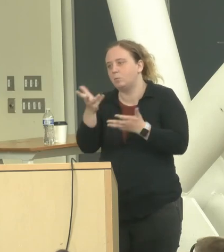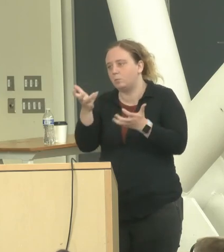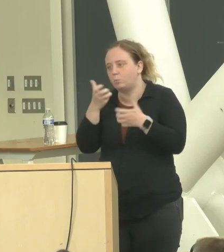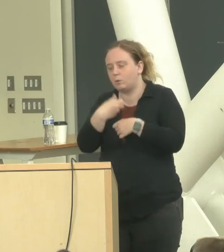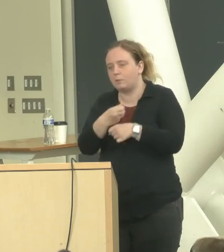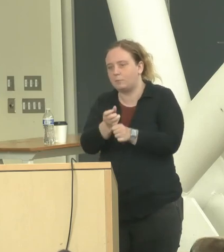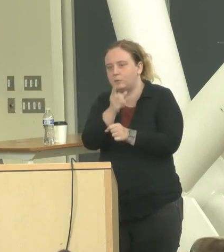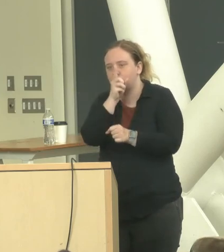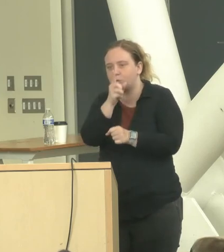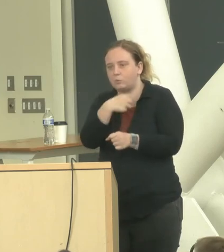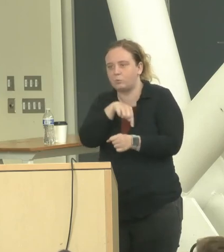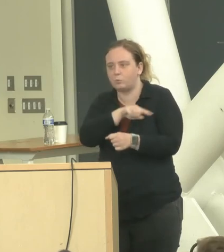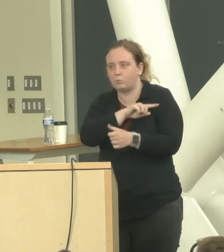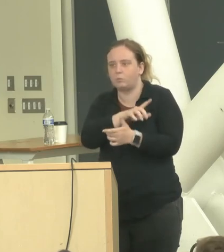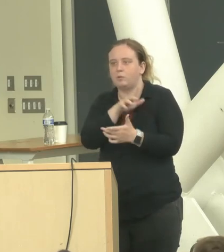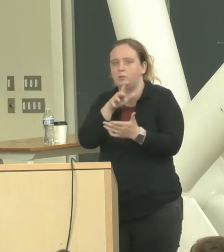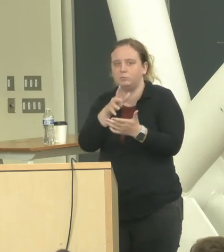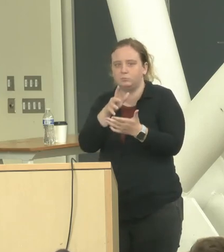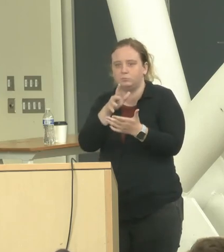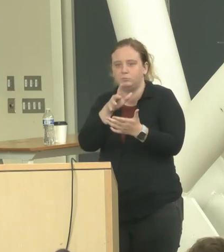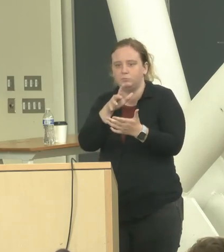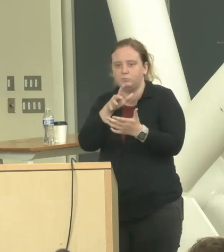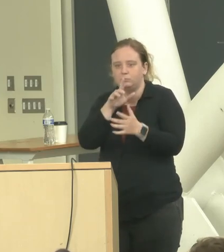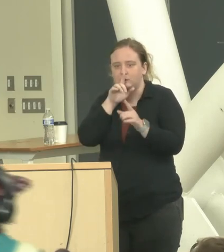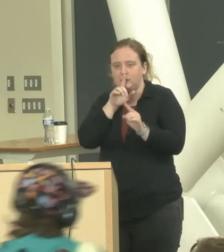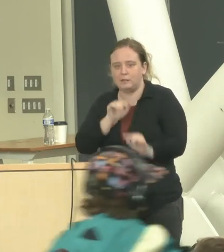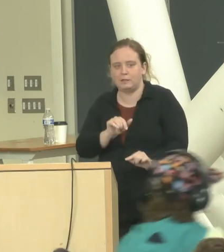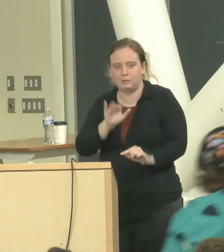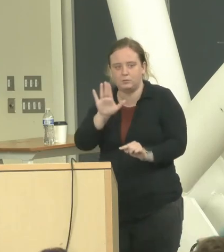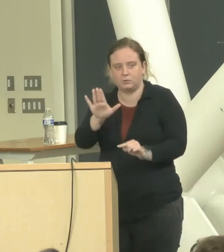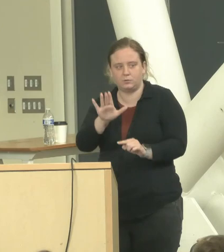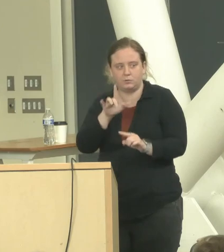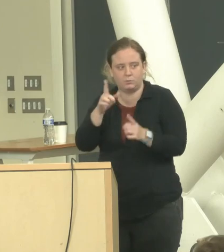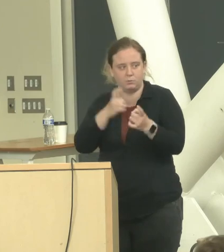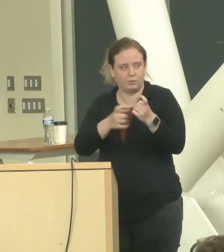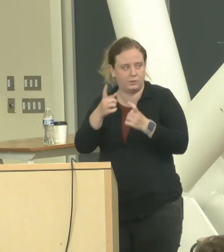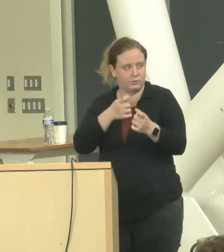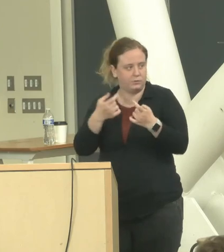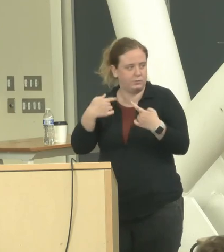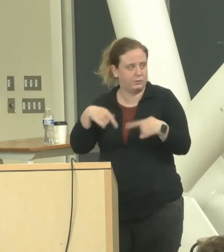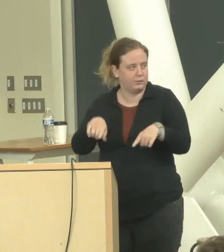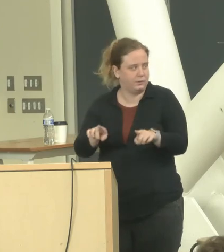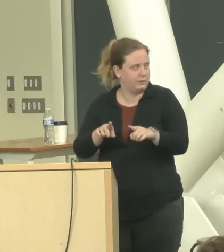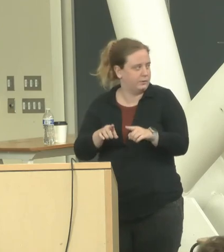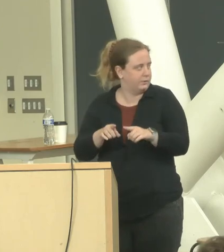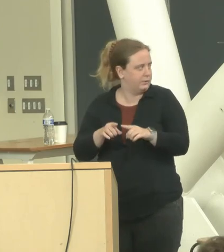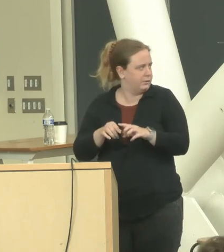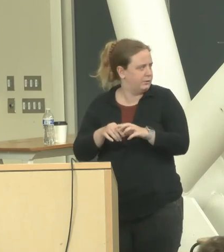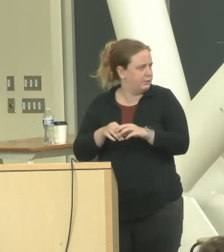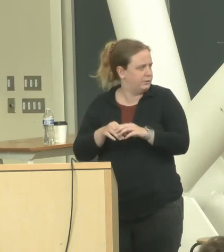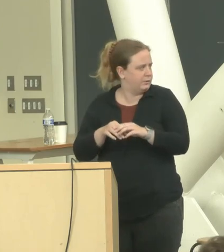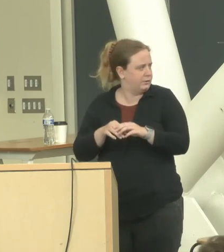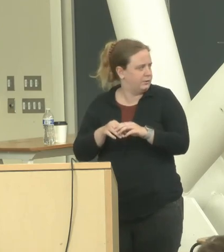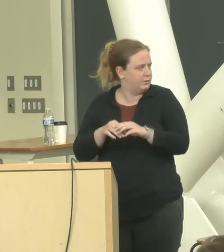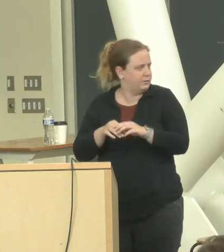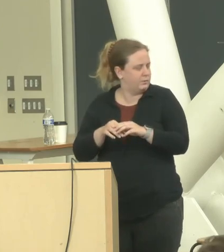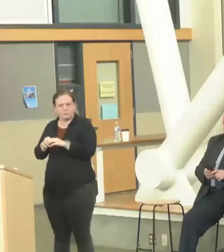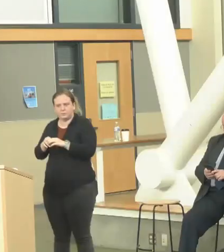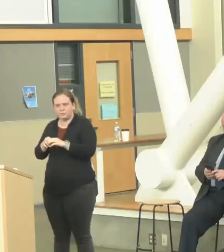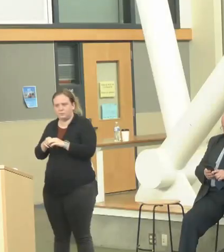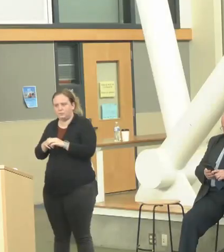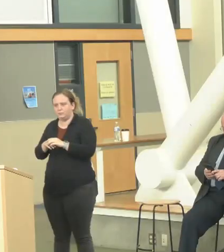that we capture your questions as we go forward. Oh, I love this. Yeah, come on. We're going to answer this question. Did you write this